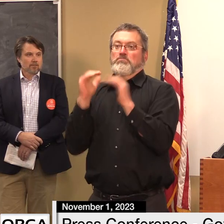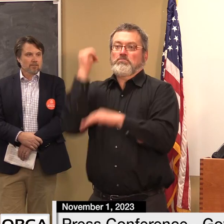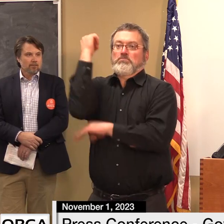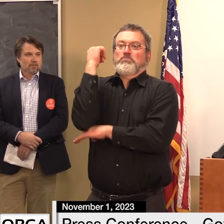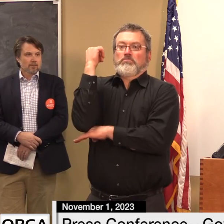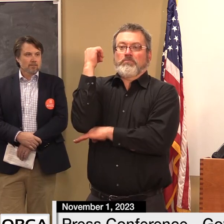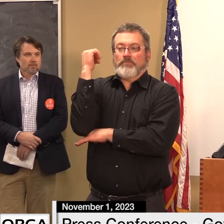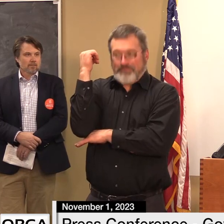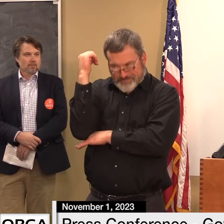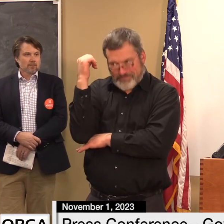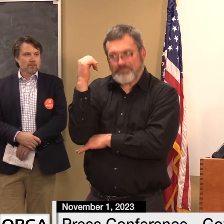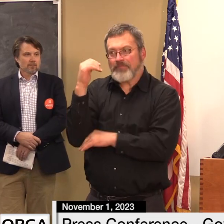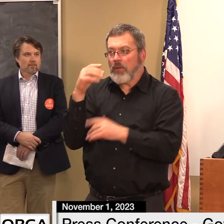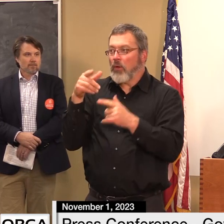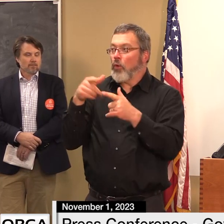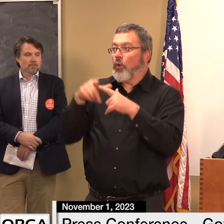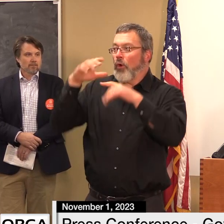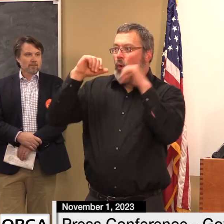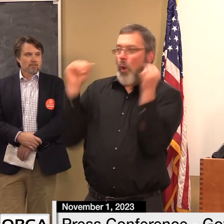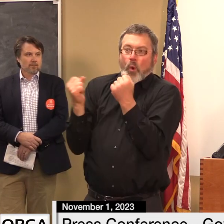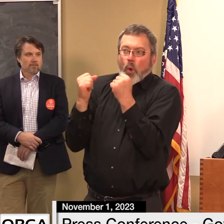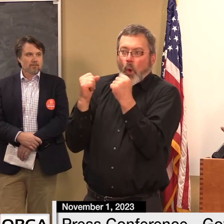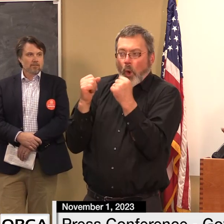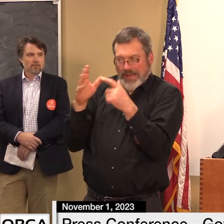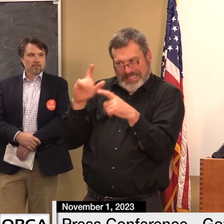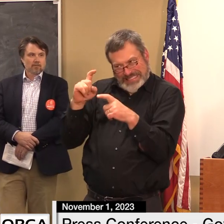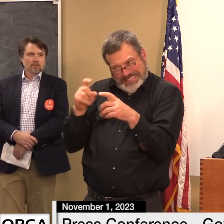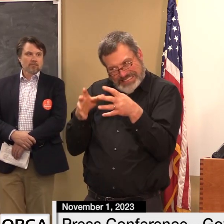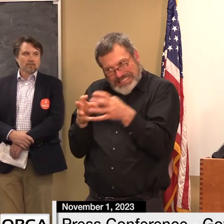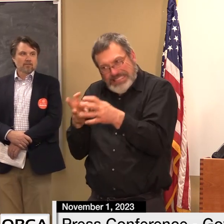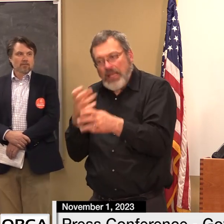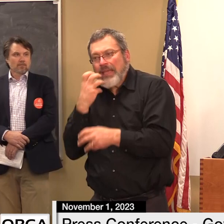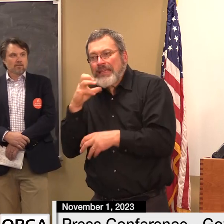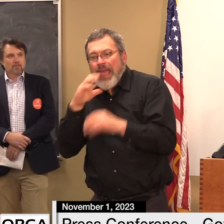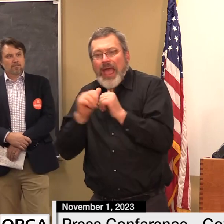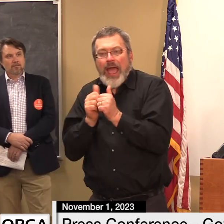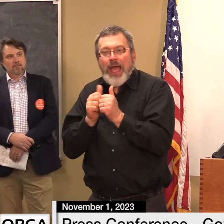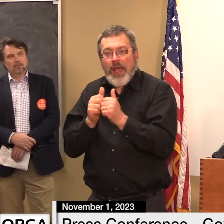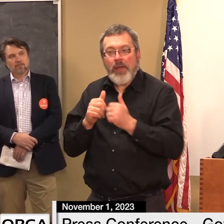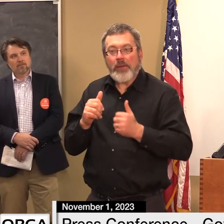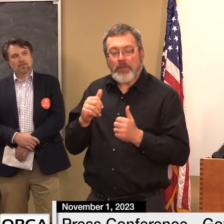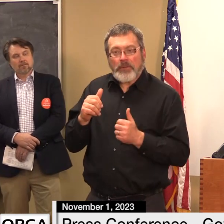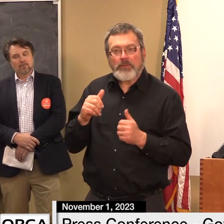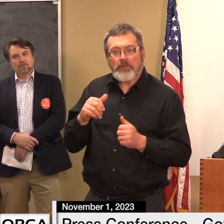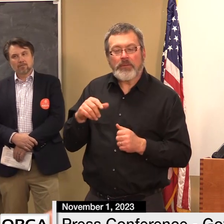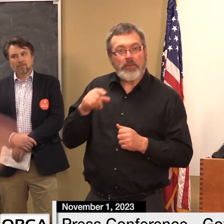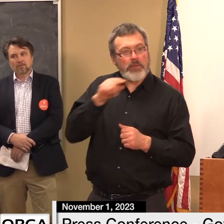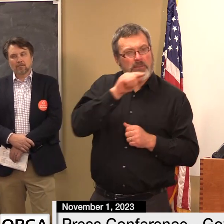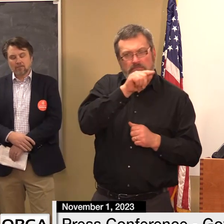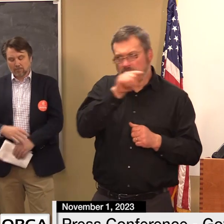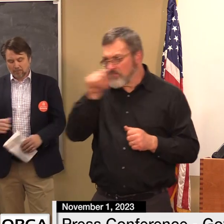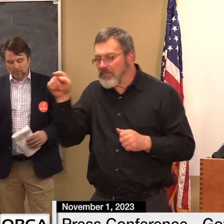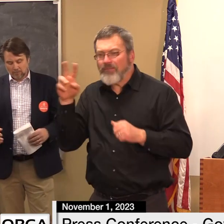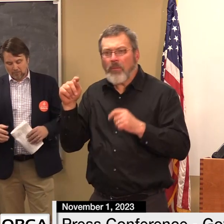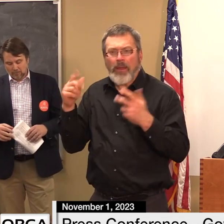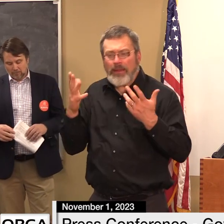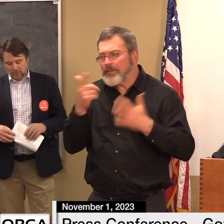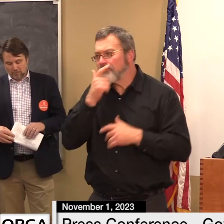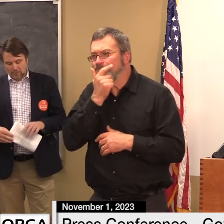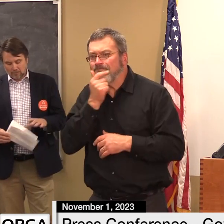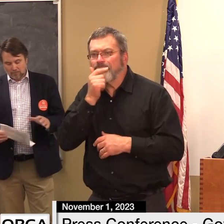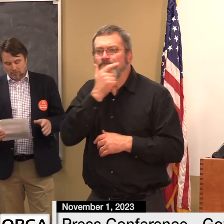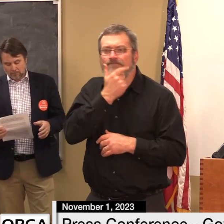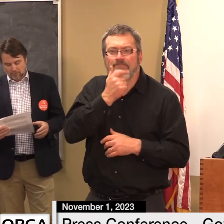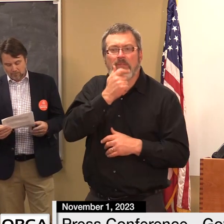are many things that we're thinking about as you're looking, as Vermonters are looking to see where to start. There are lots of